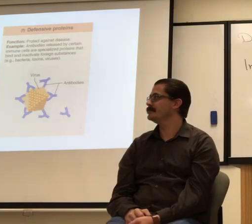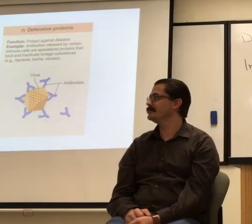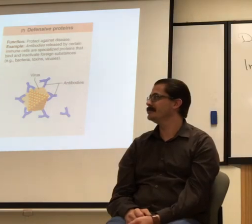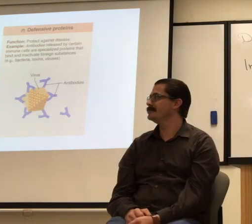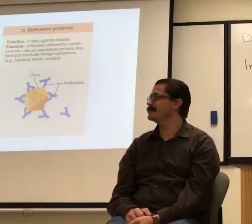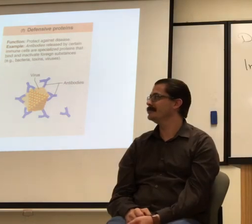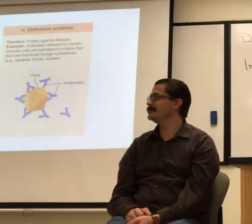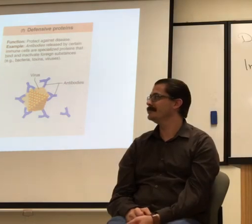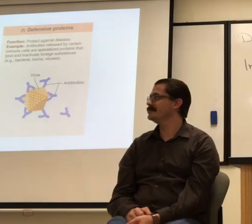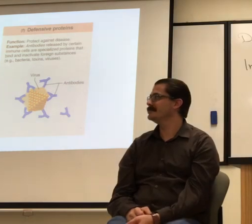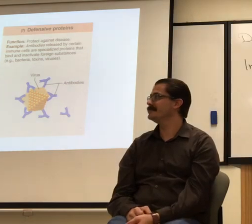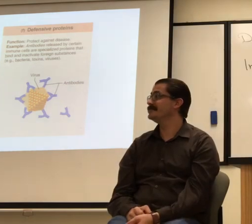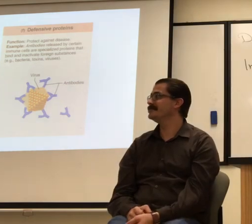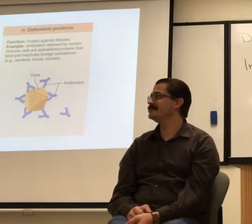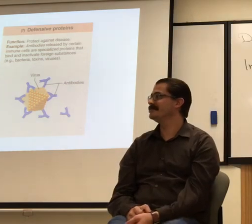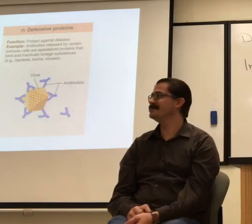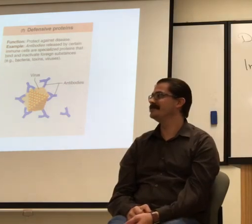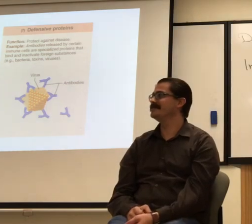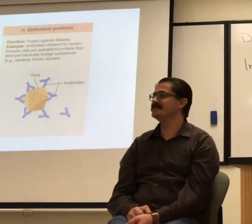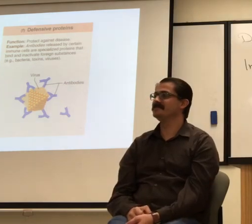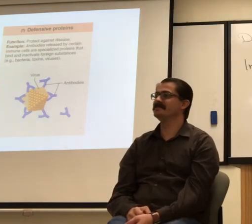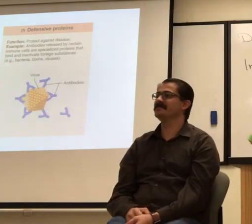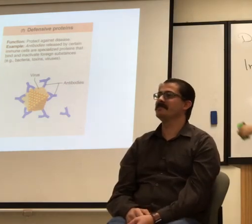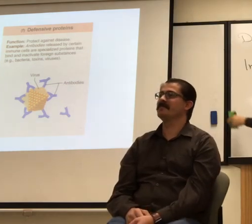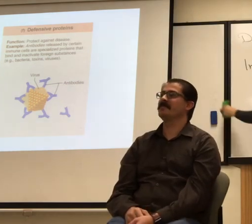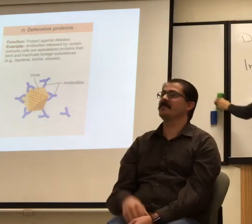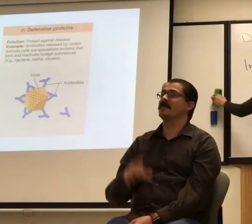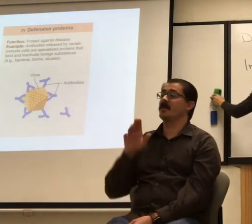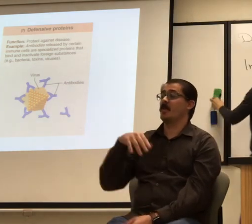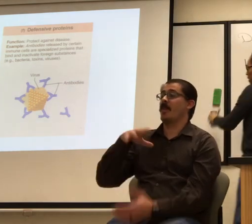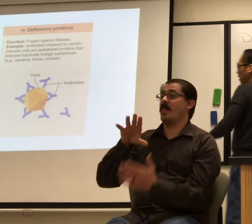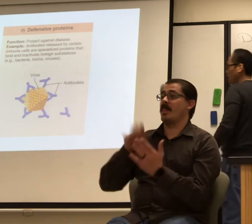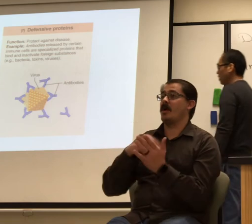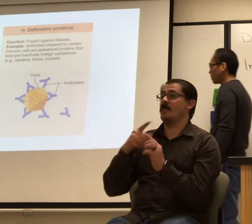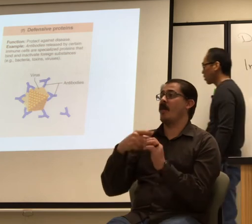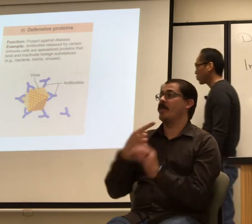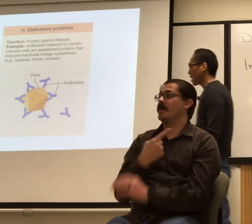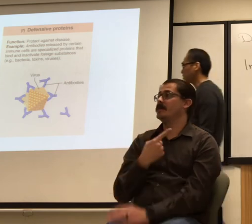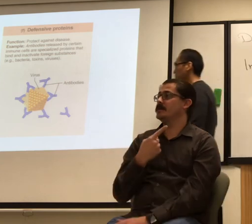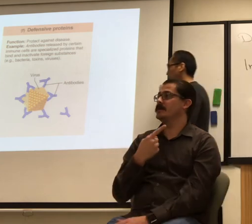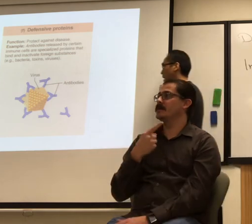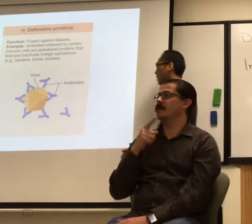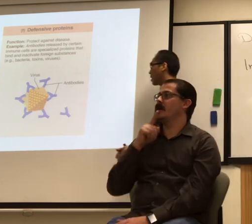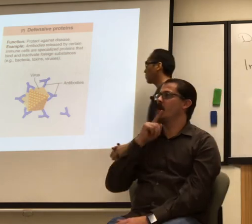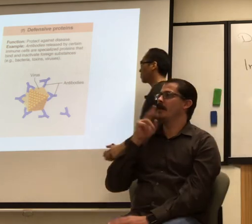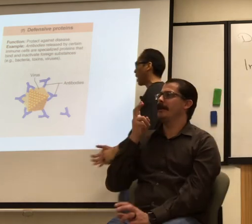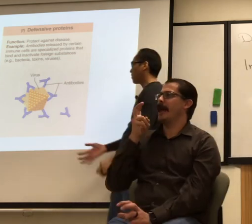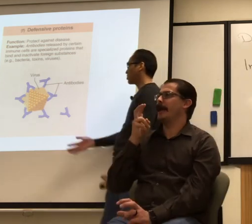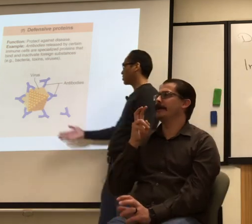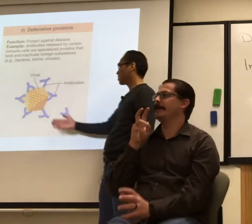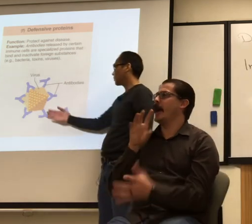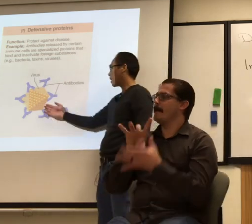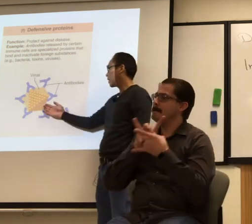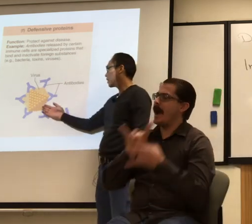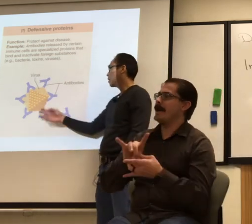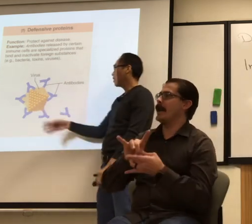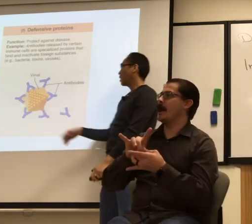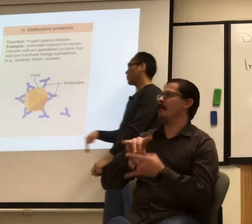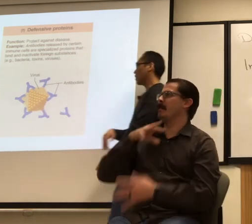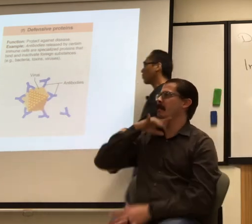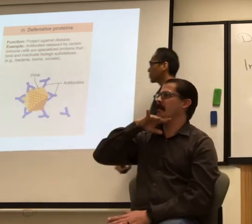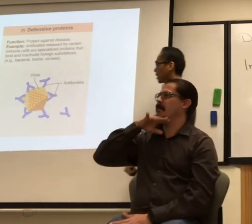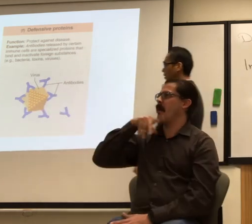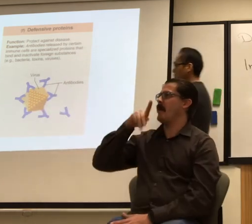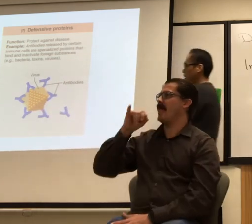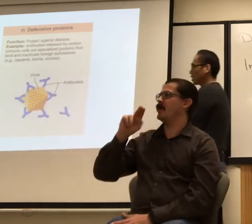the antibodies, well, you learn about them in immunity, they can kind of arrest, bind up pathogens in the body,